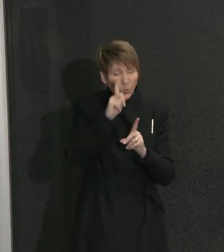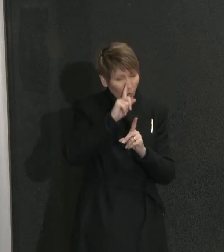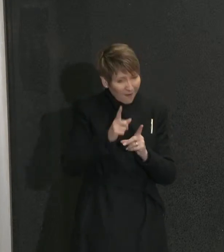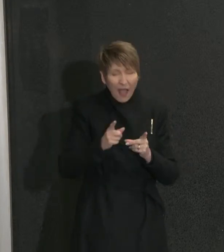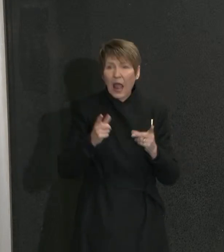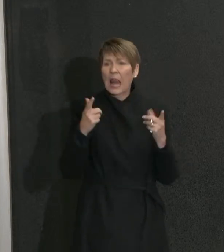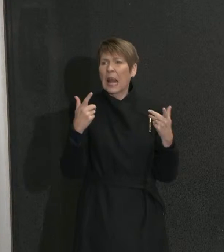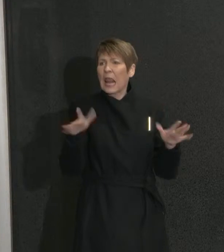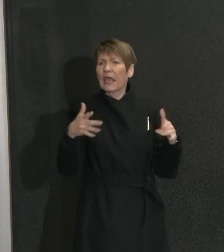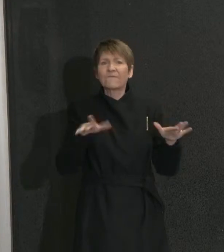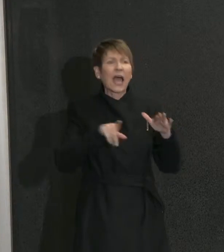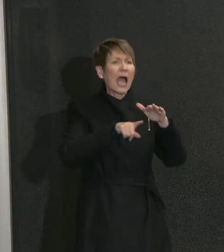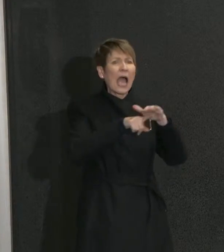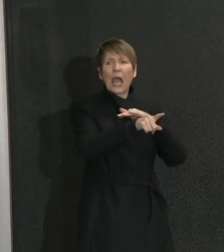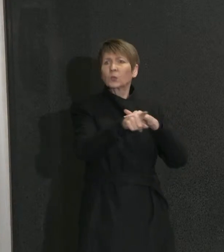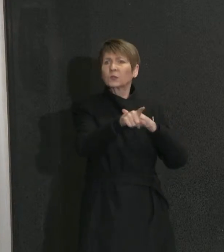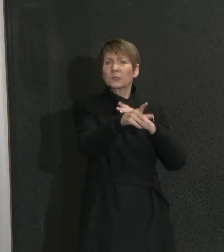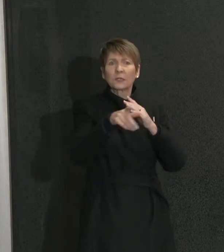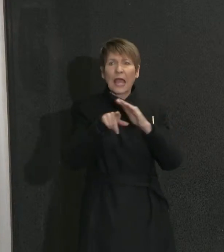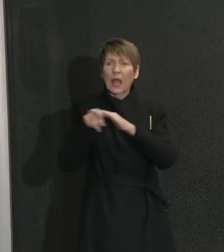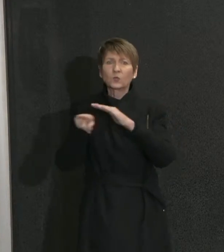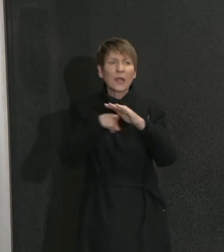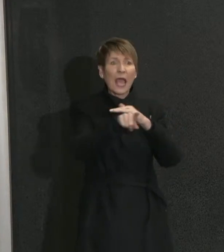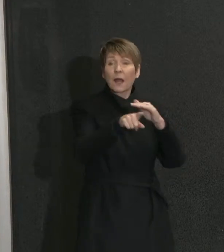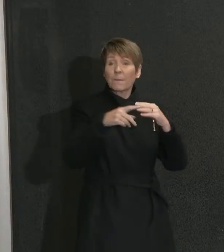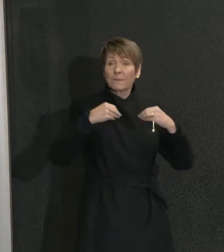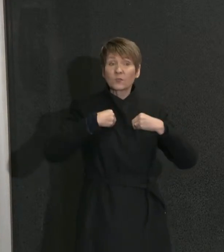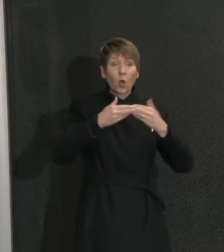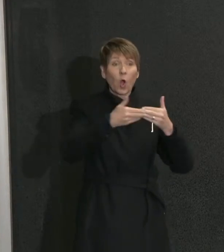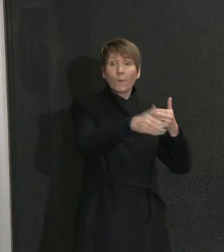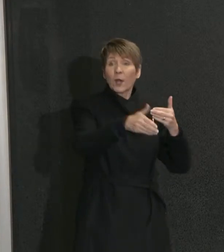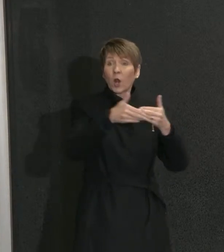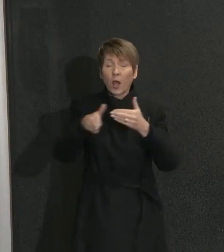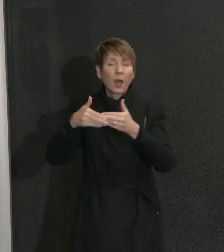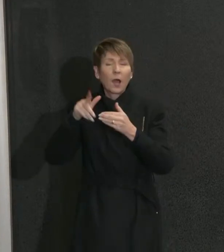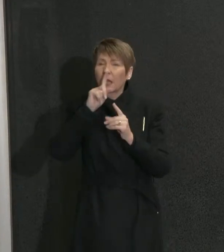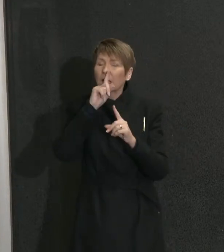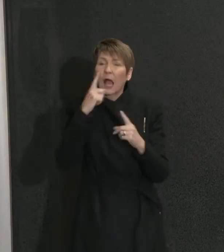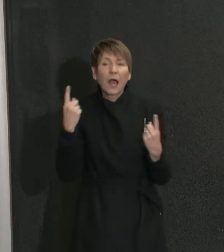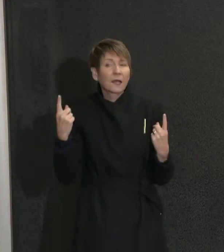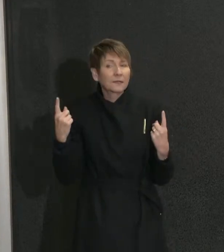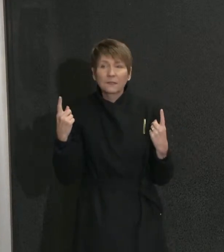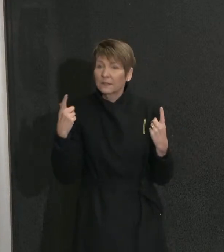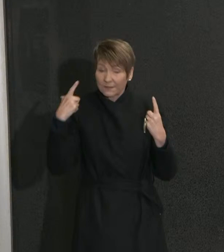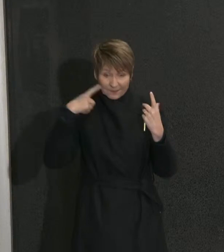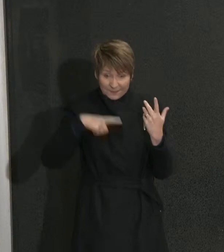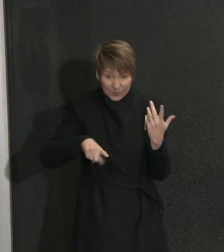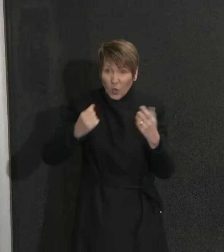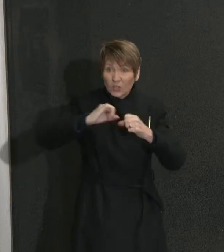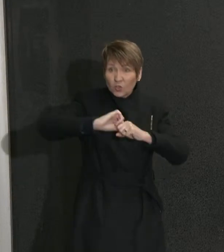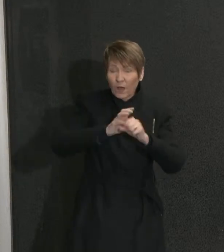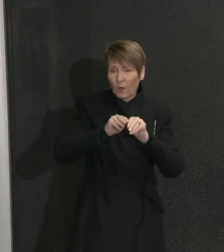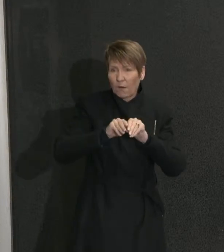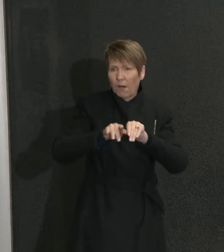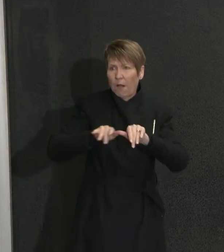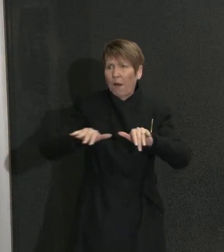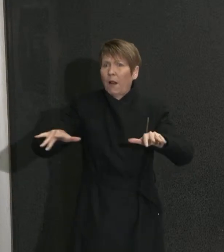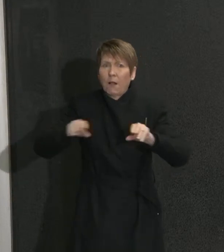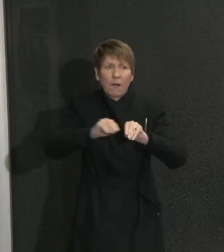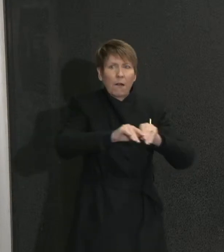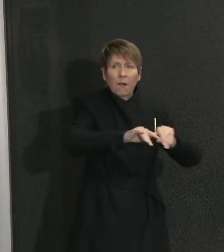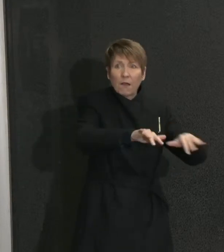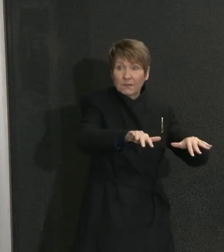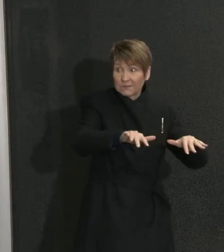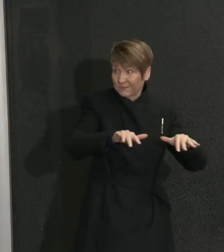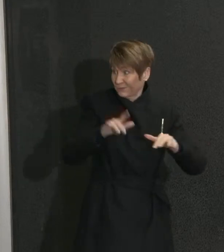run. We have run it to ground before. We will do it again. This is a very concerning day, and